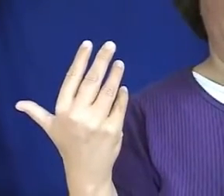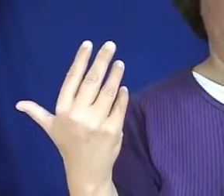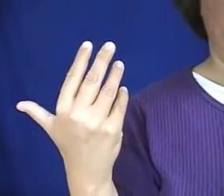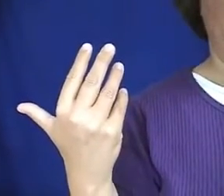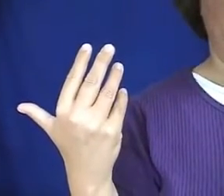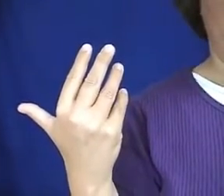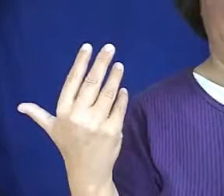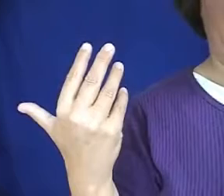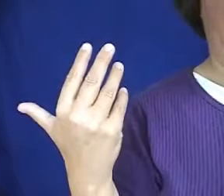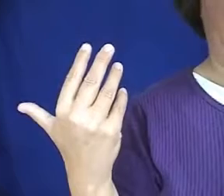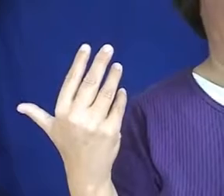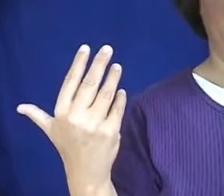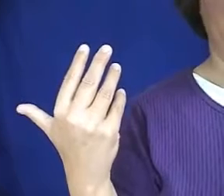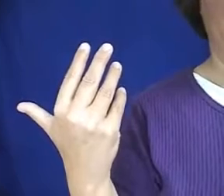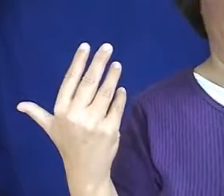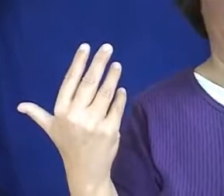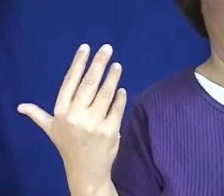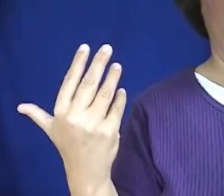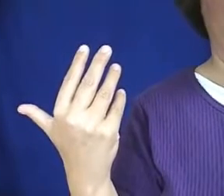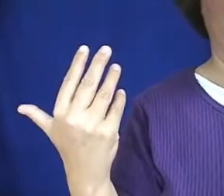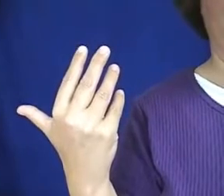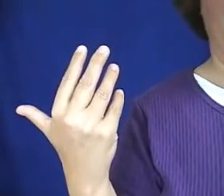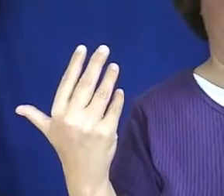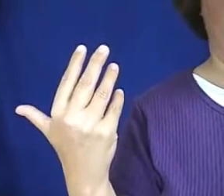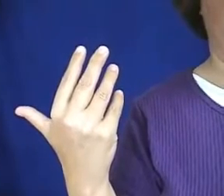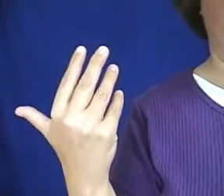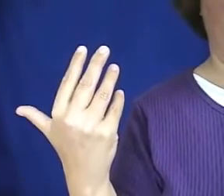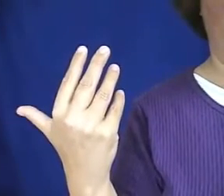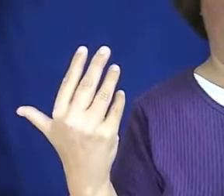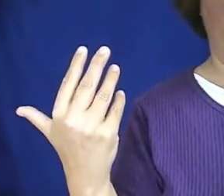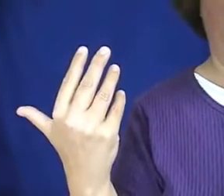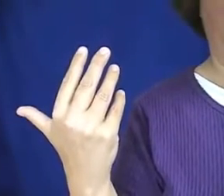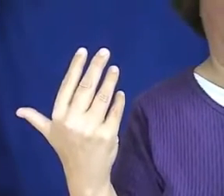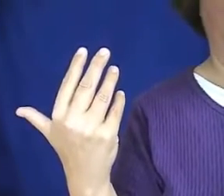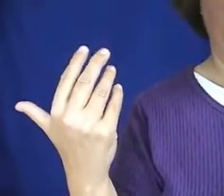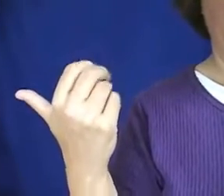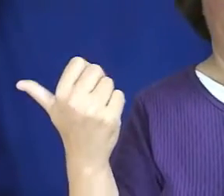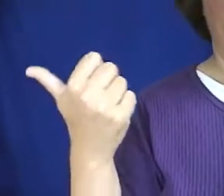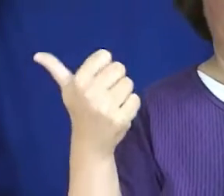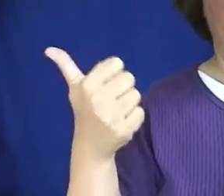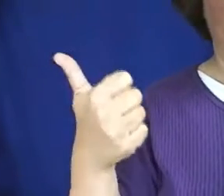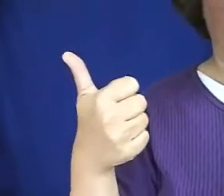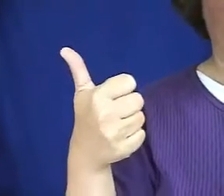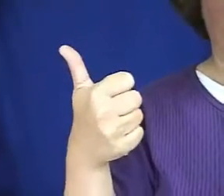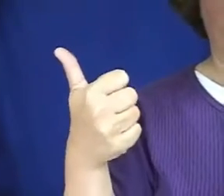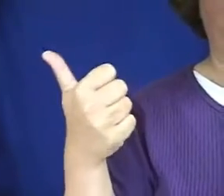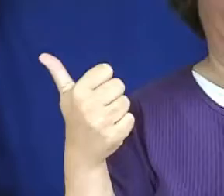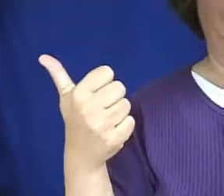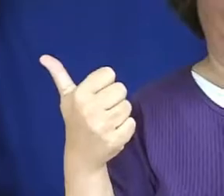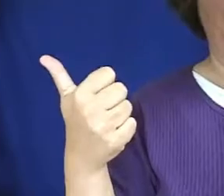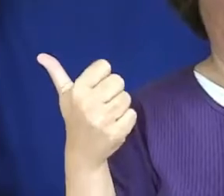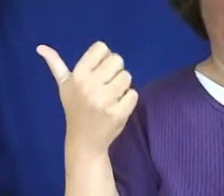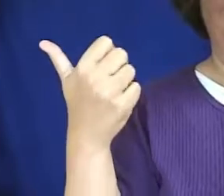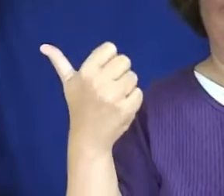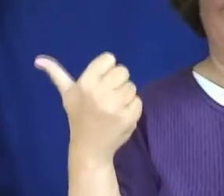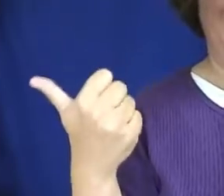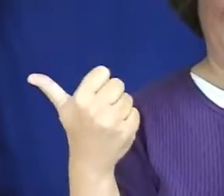16 through 19 have several different ways you can do them. The base number that you'll find in most books is